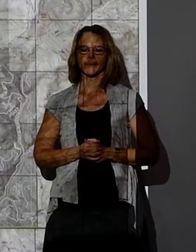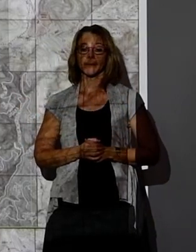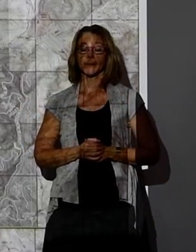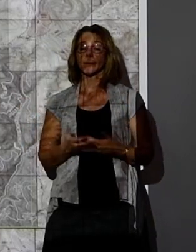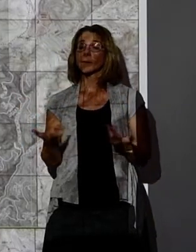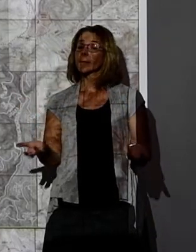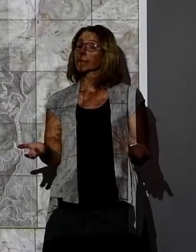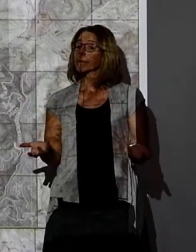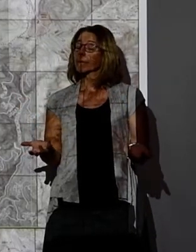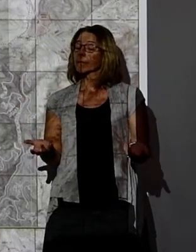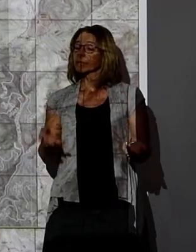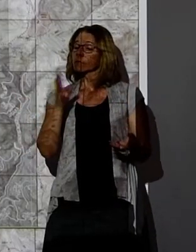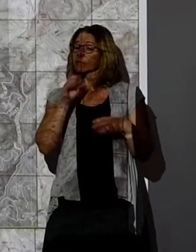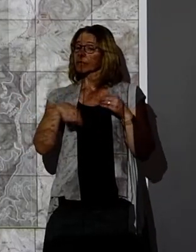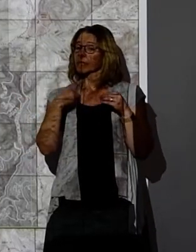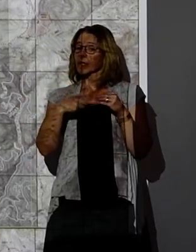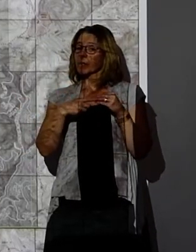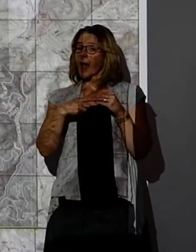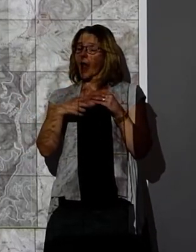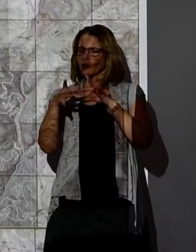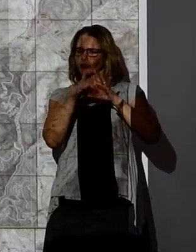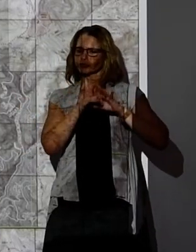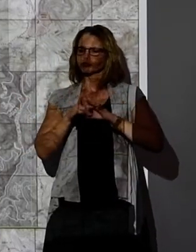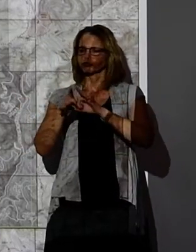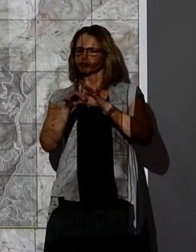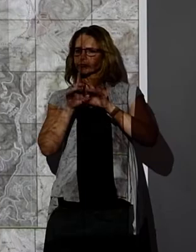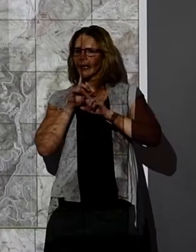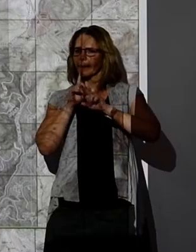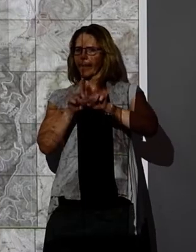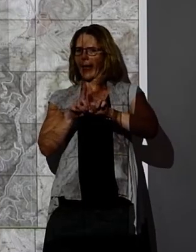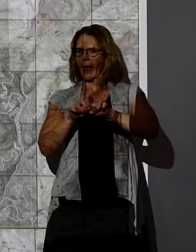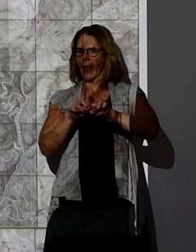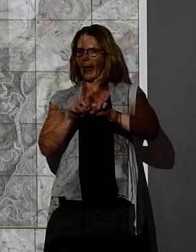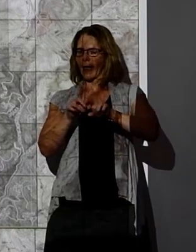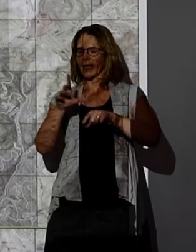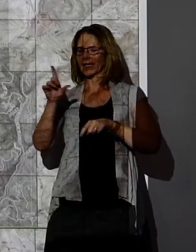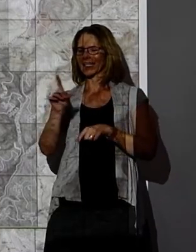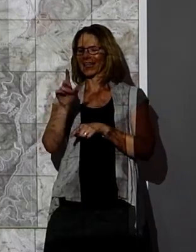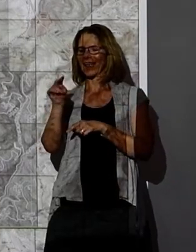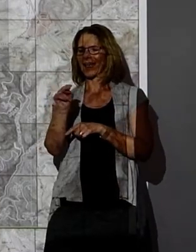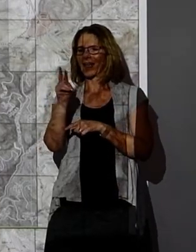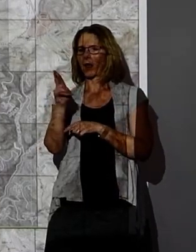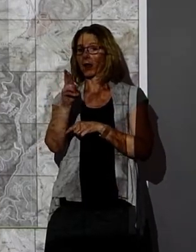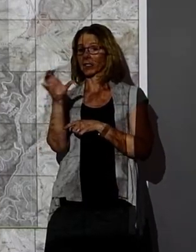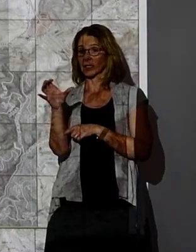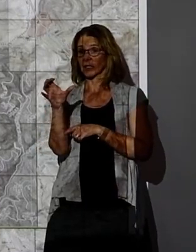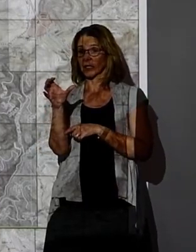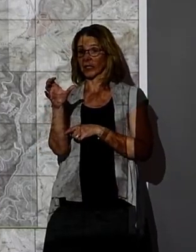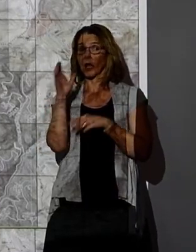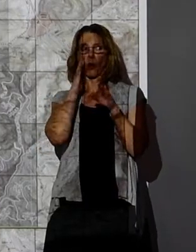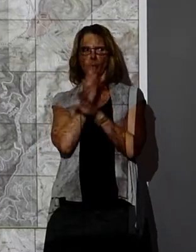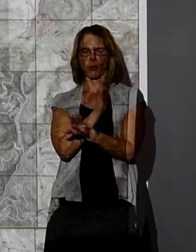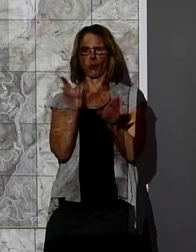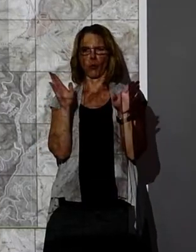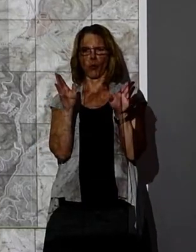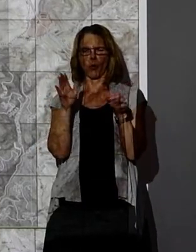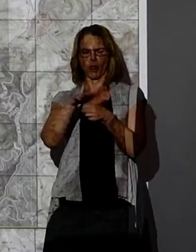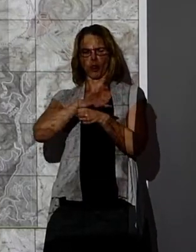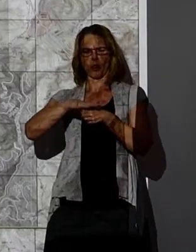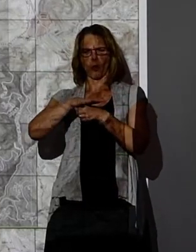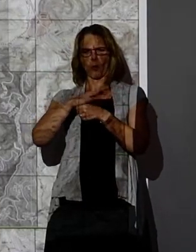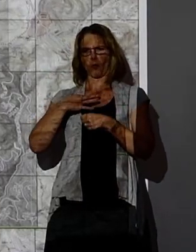So we talked a little bit about Unified Command, and the DNRC is very aware that a lot of local